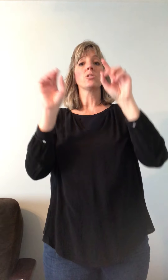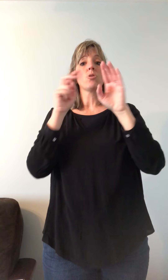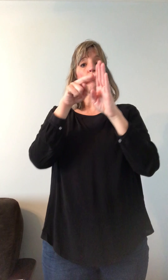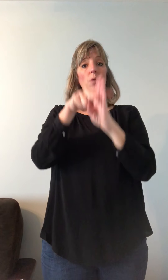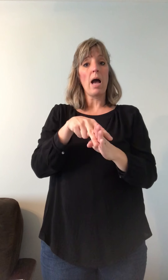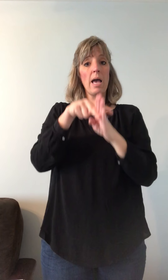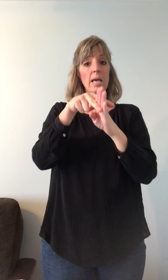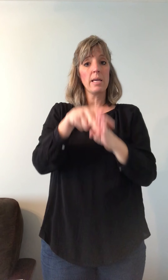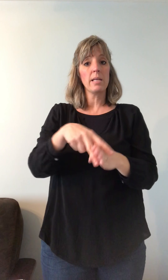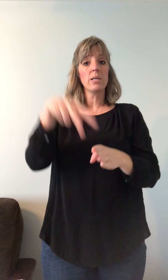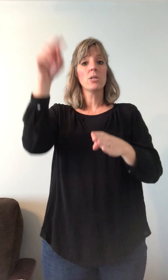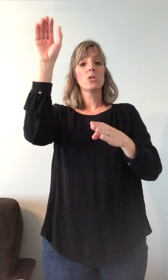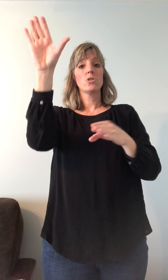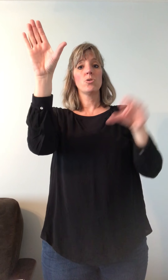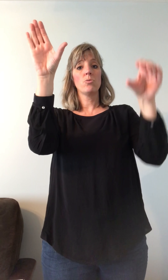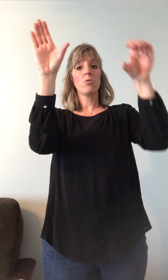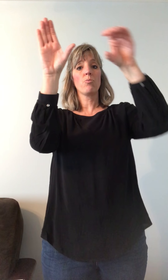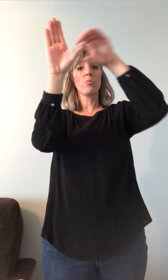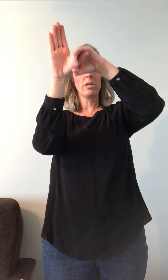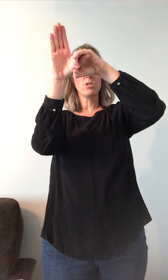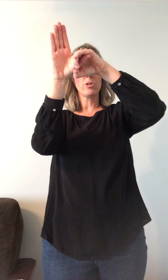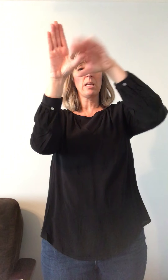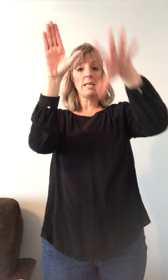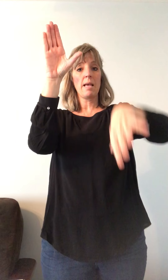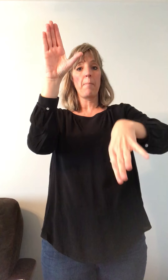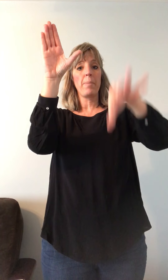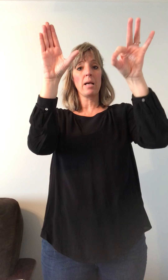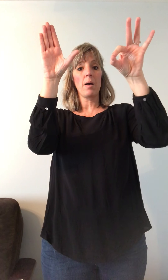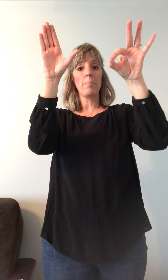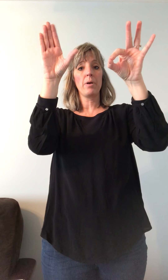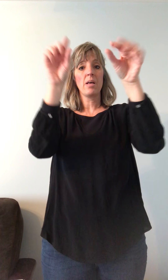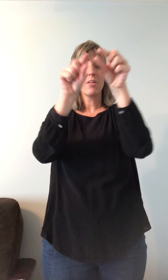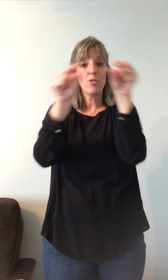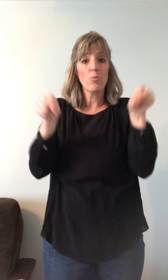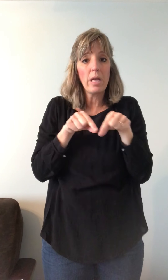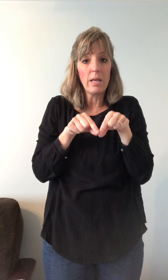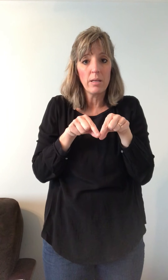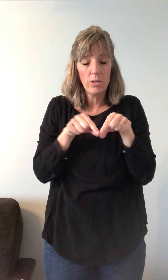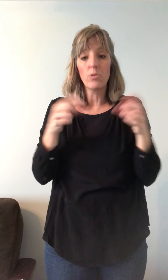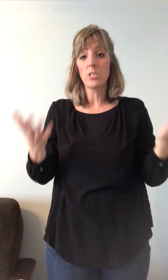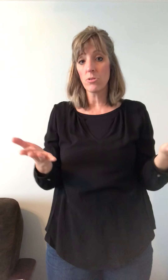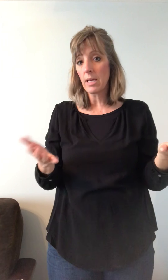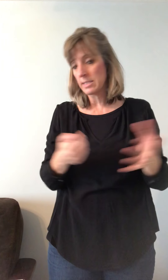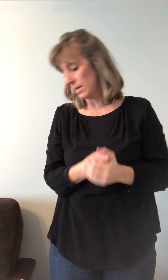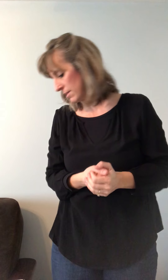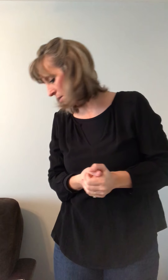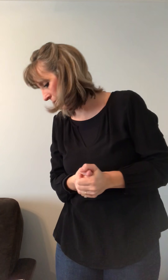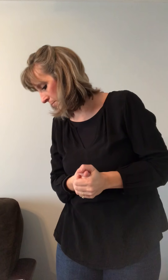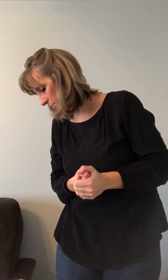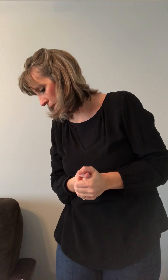So ride to the ring tree and pick up the ring. You could do that, say it that way,